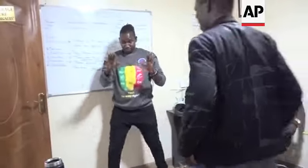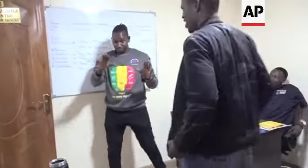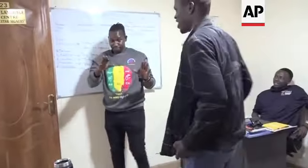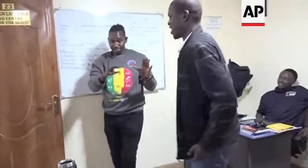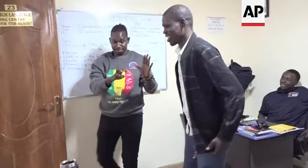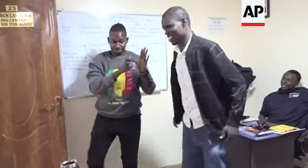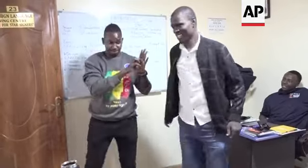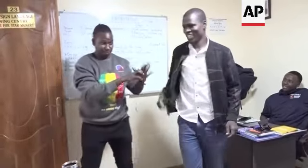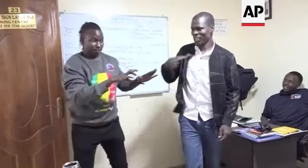example.